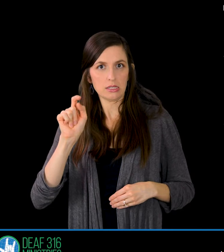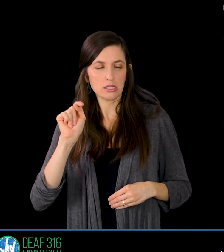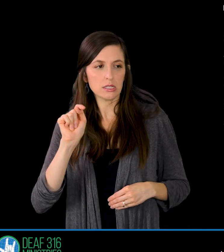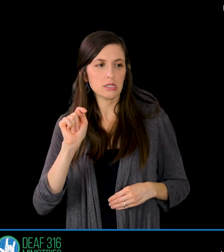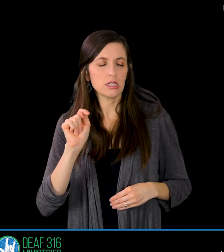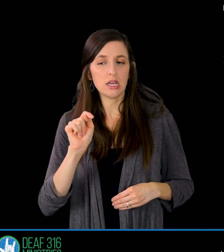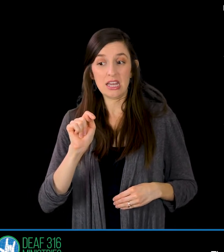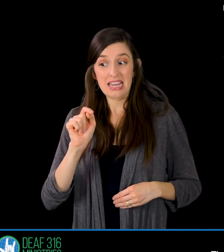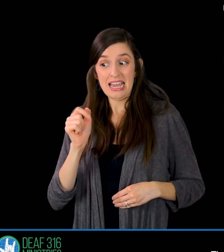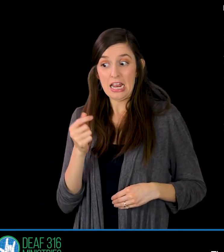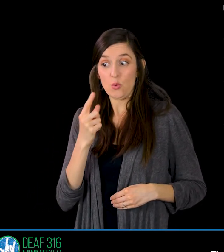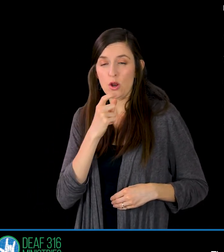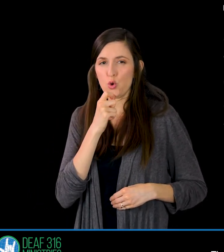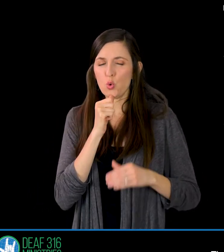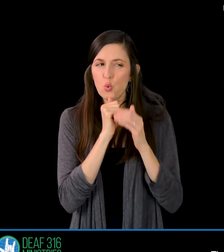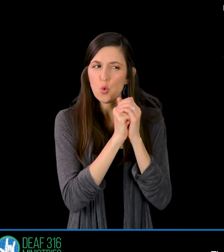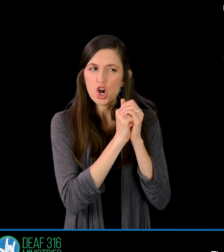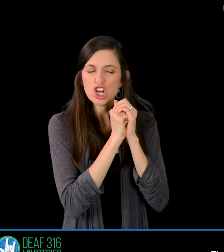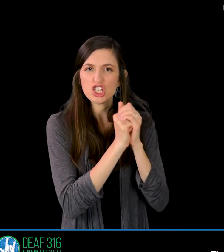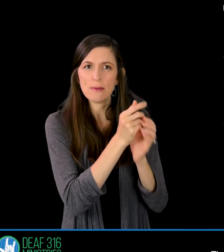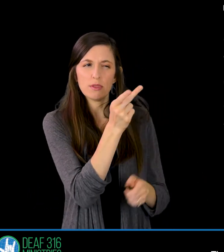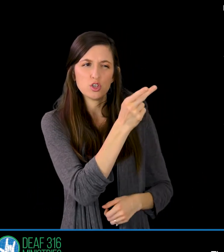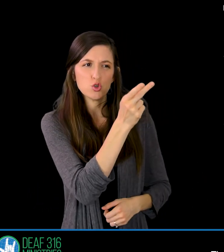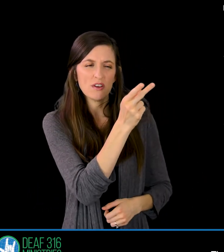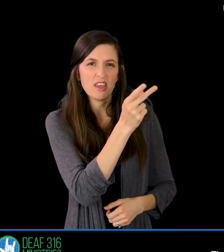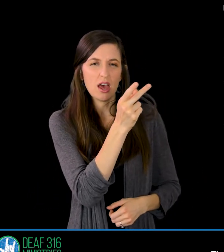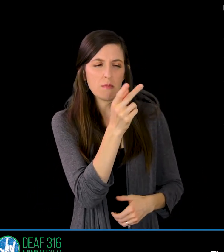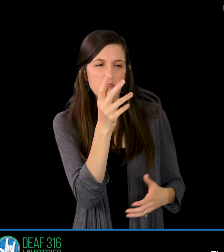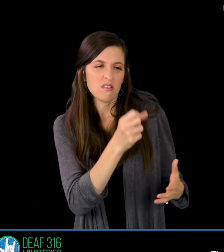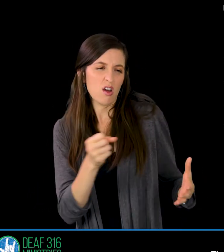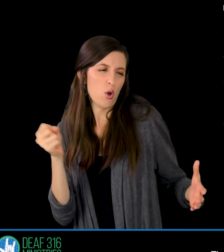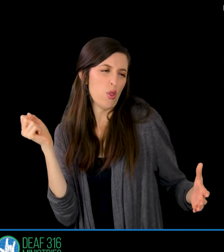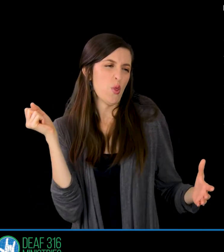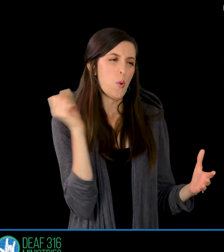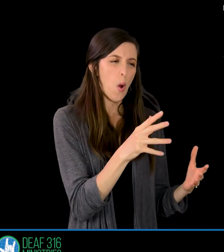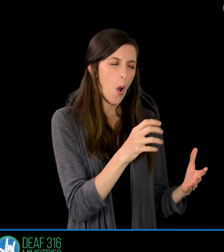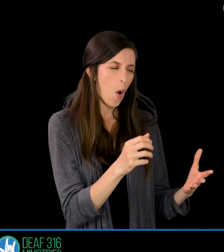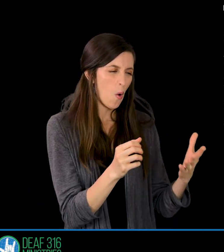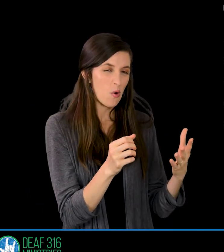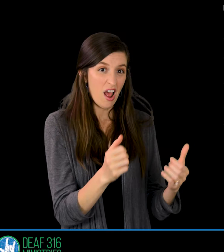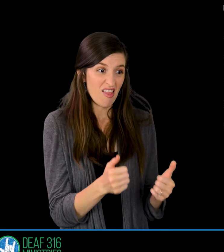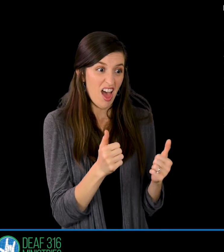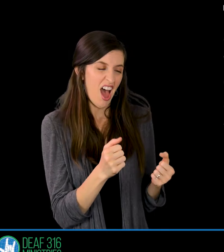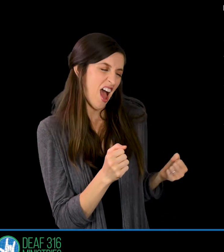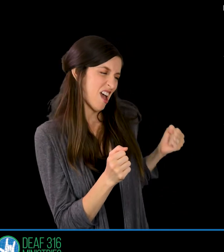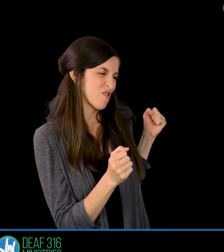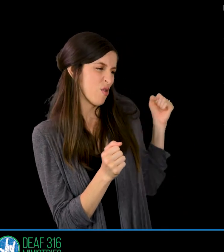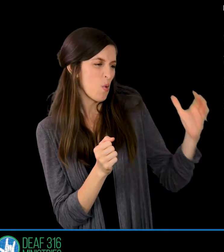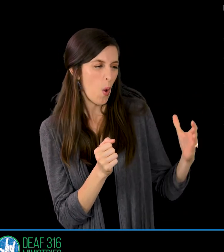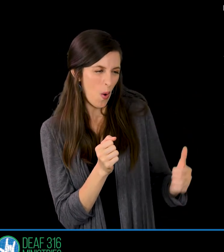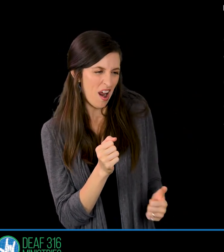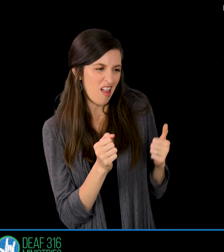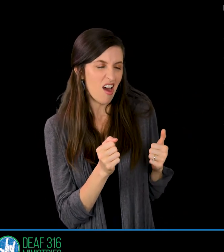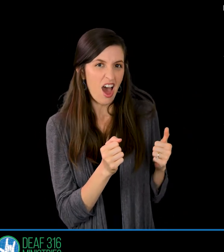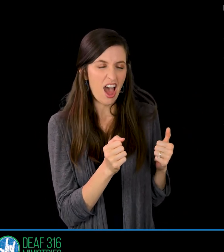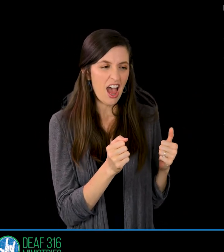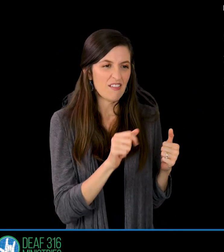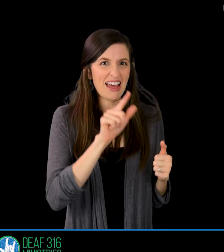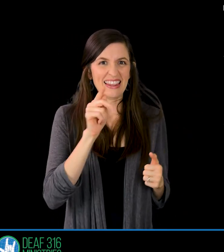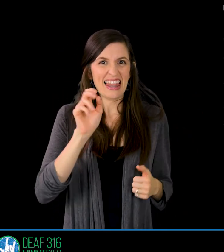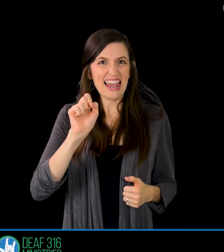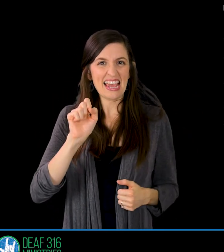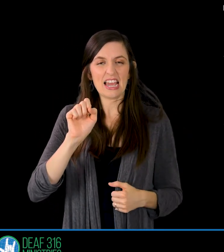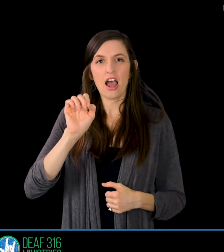those who worshipped its image these two beast and the prophet were thrown alive into the lake of